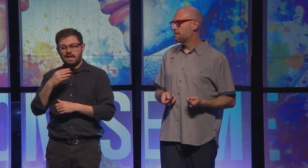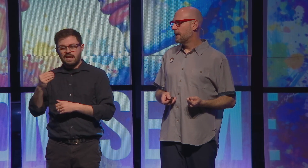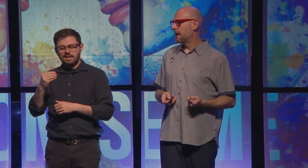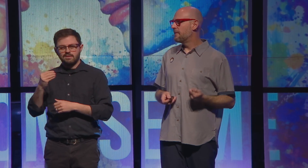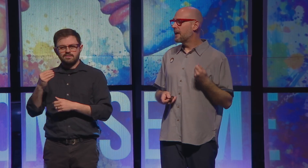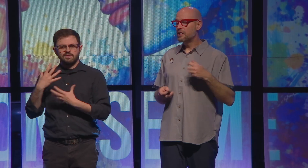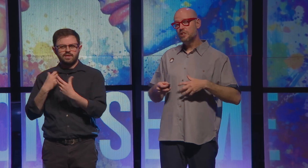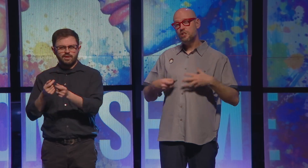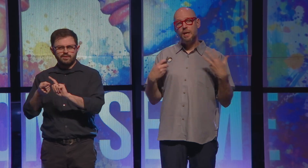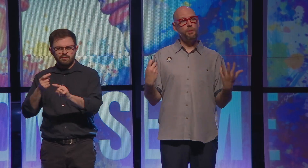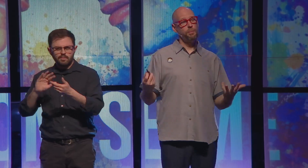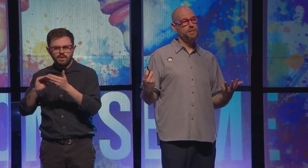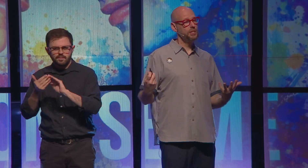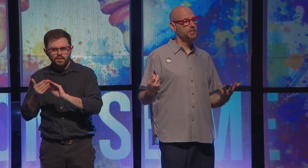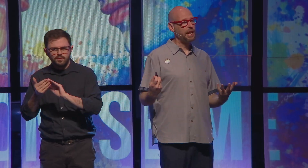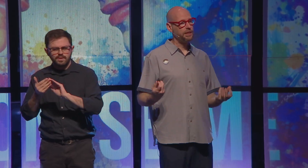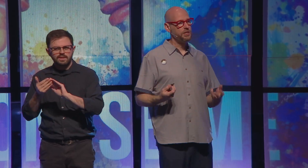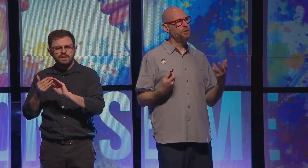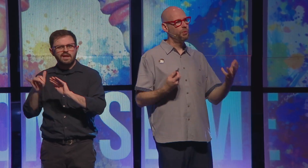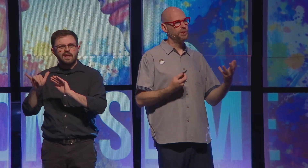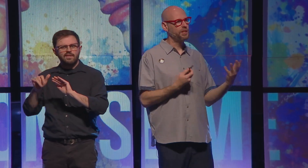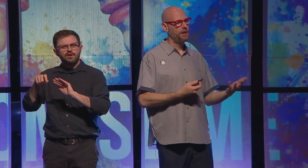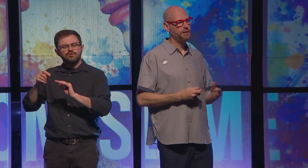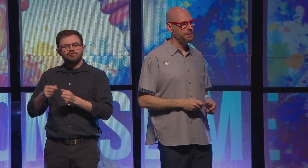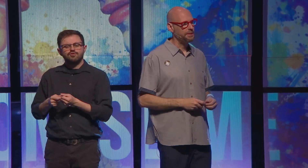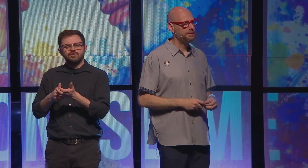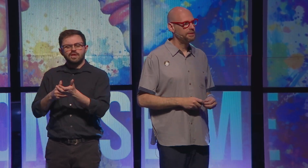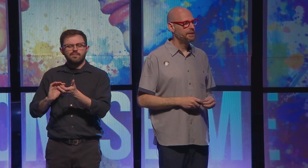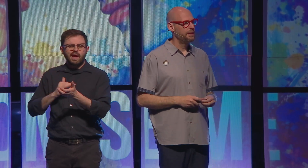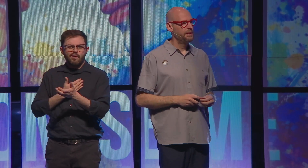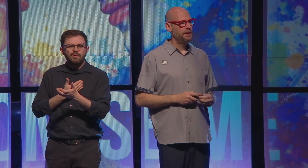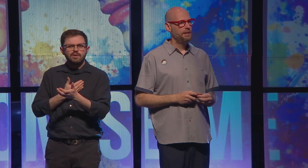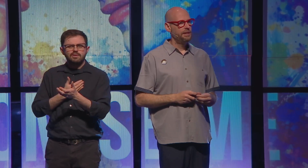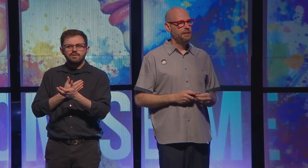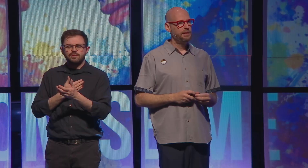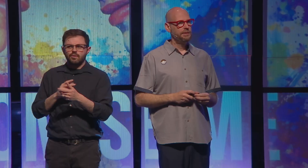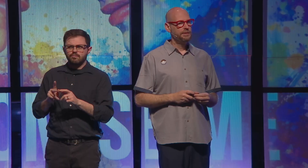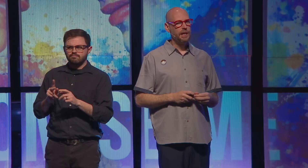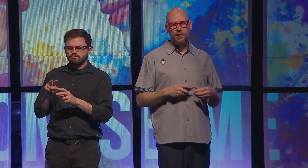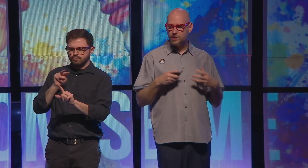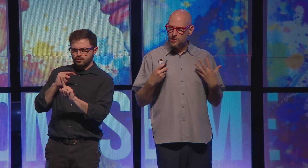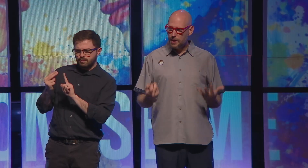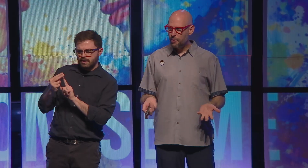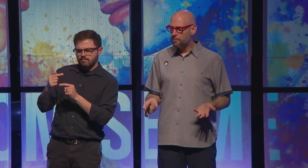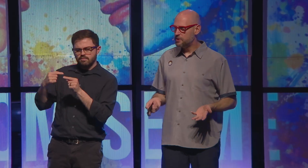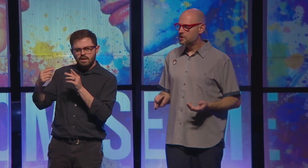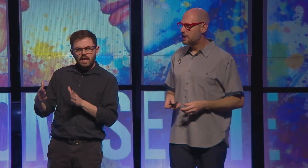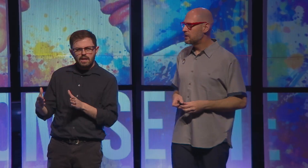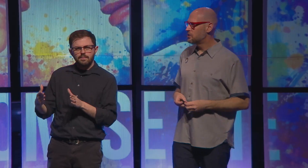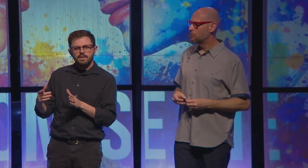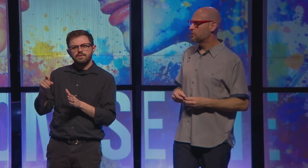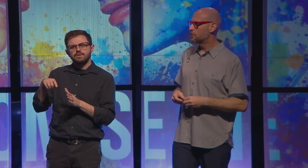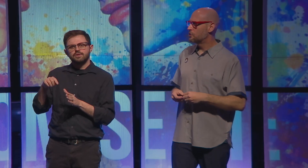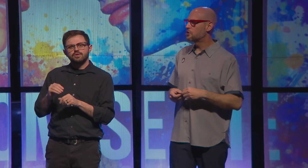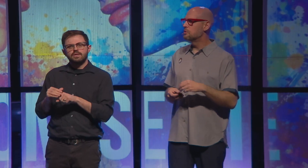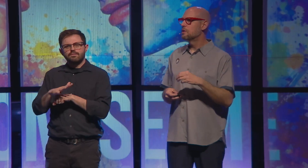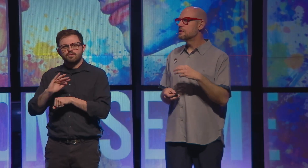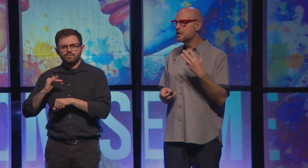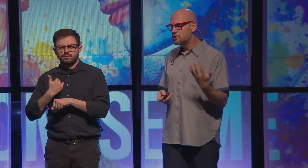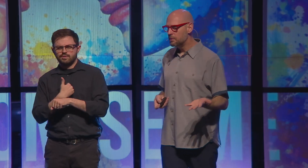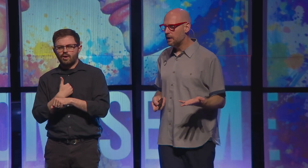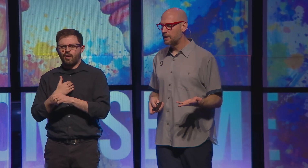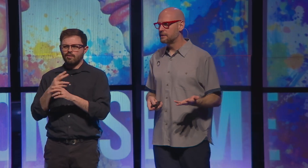And that ought to shape our positionality towards our enemies. That ought to shape our positionality towards those